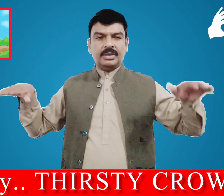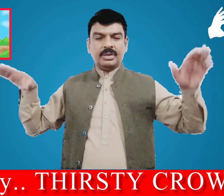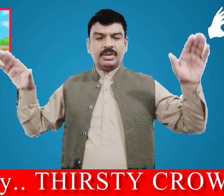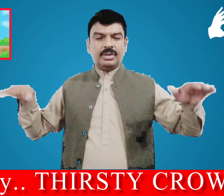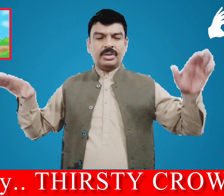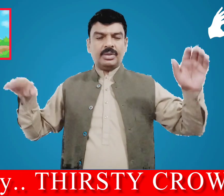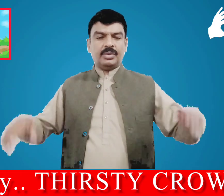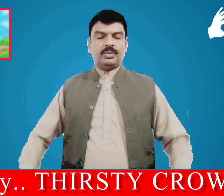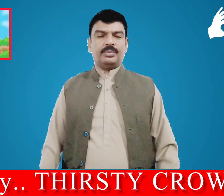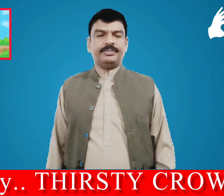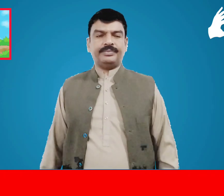crow.